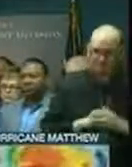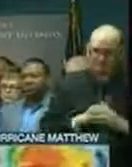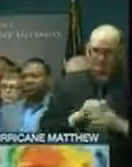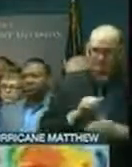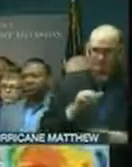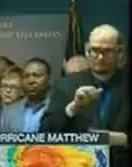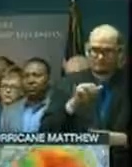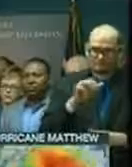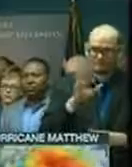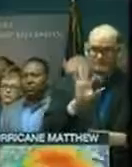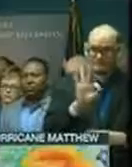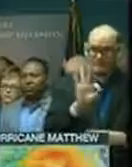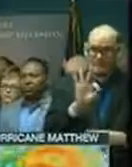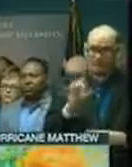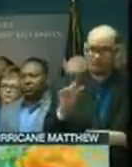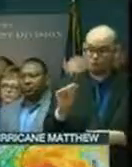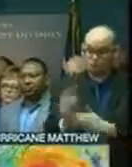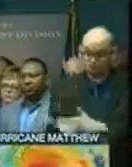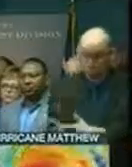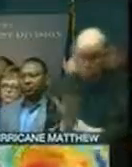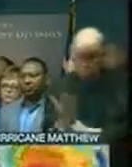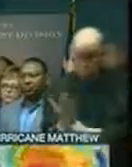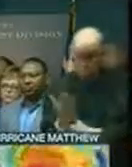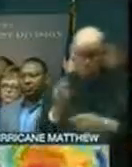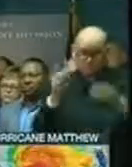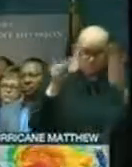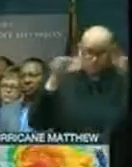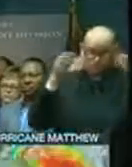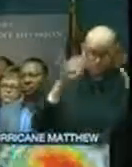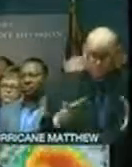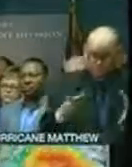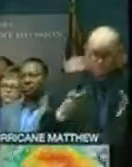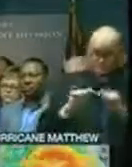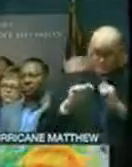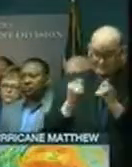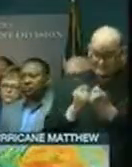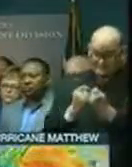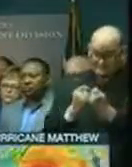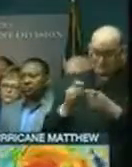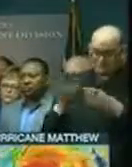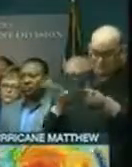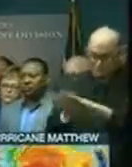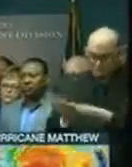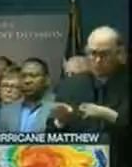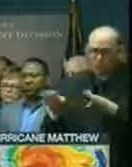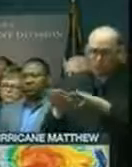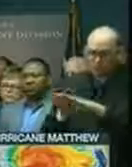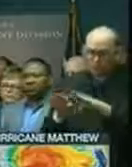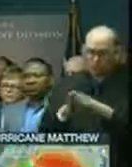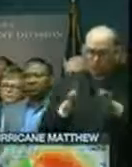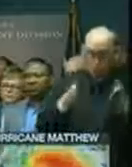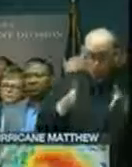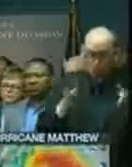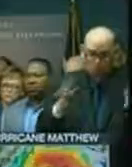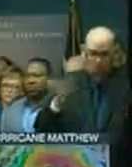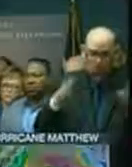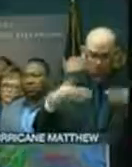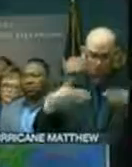closed access to the reverted roads, and so you'll start to see the lanes of I-26 return to normal around